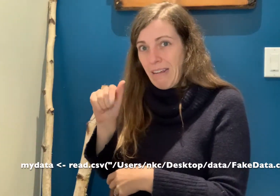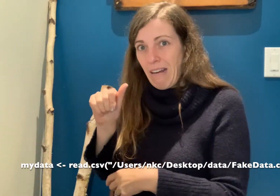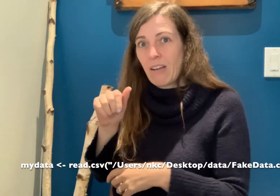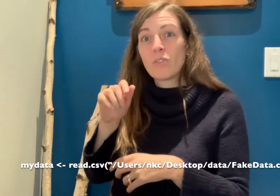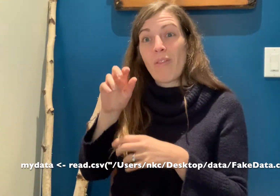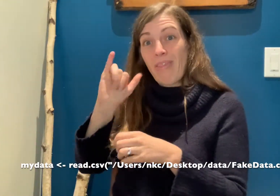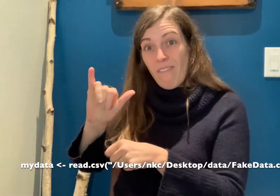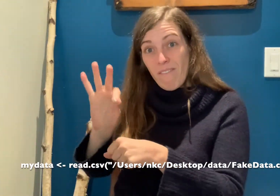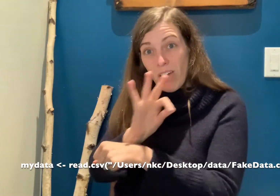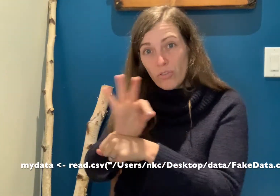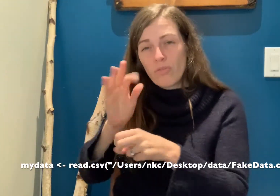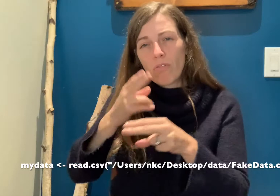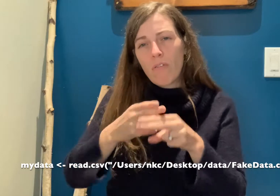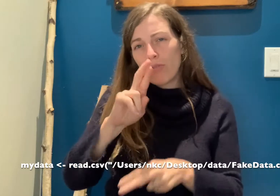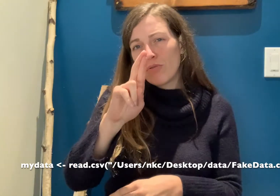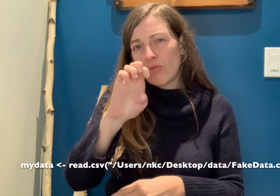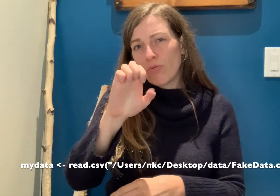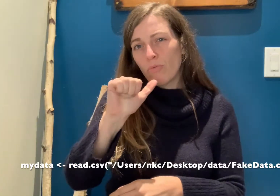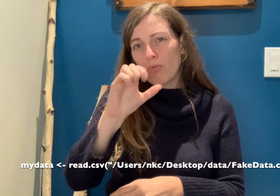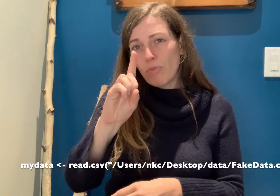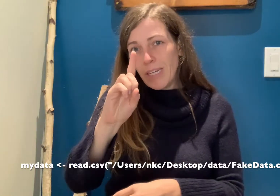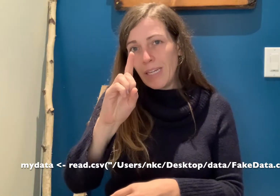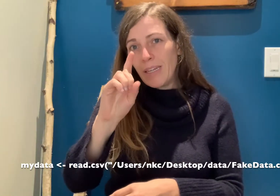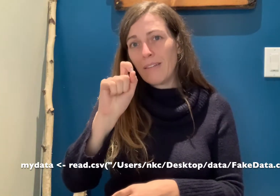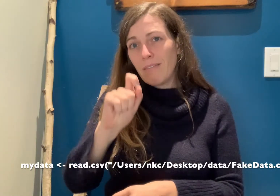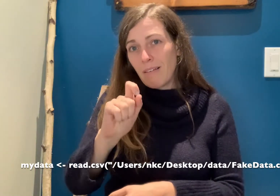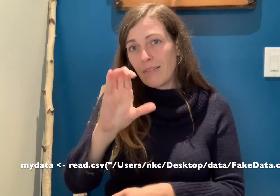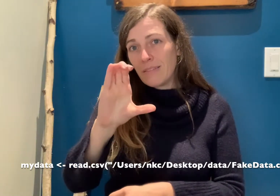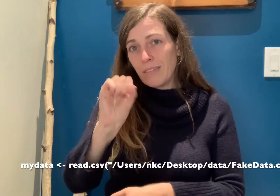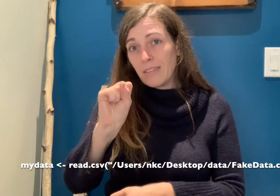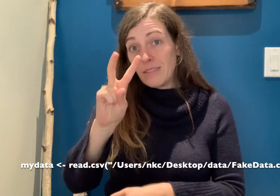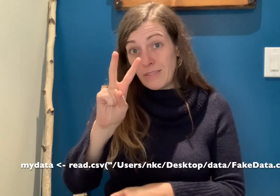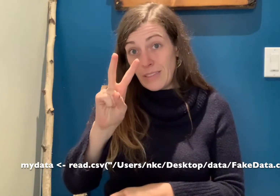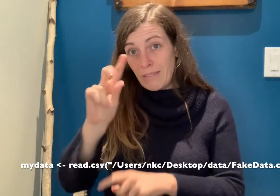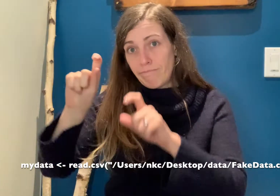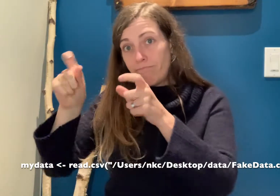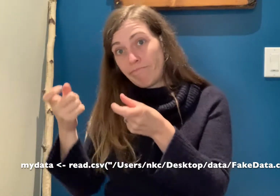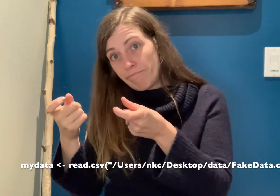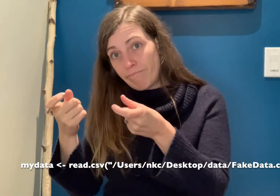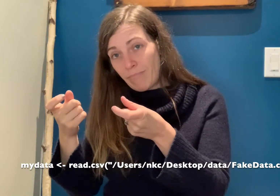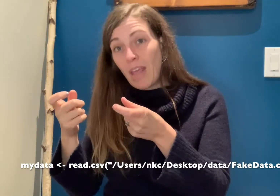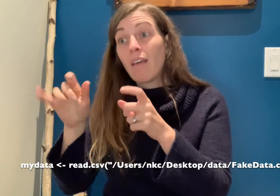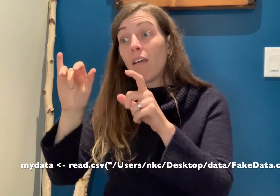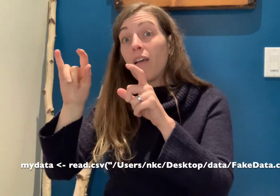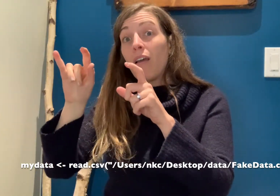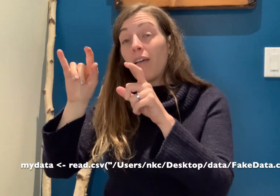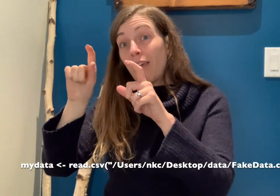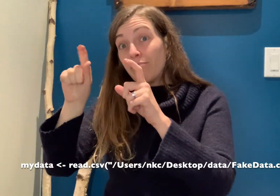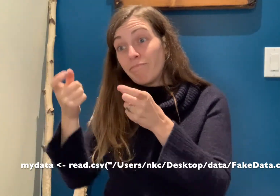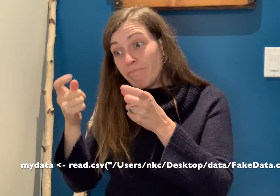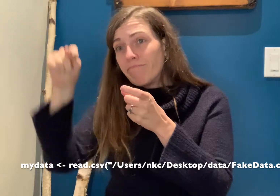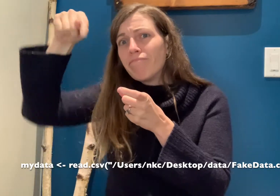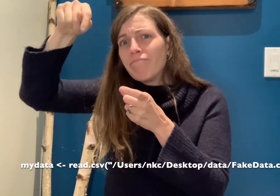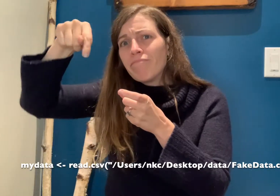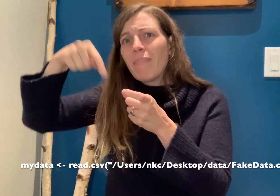So I do that using a function, and the function is called read CSV. So read CSV, and then most functions